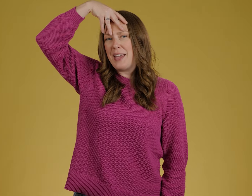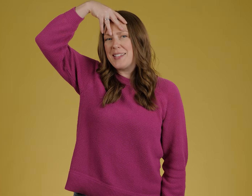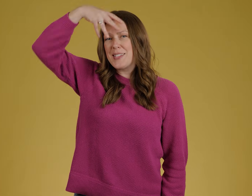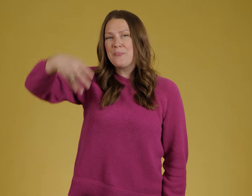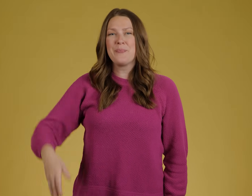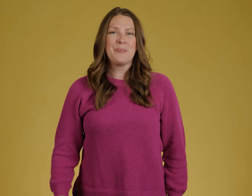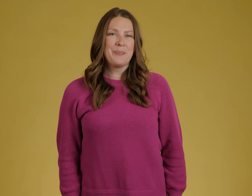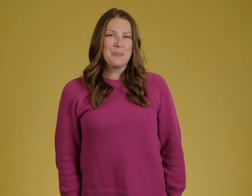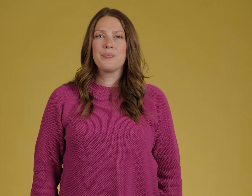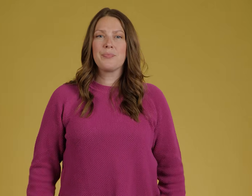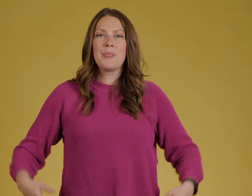bangs.